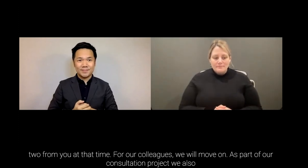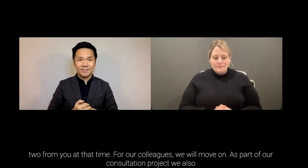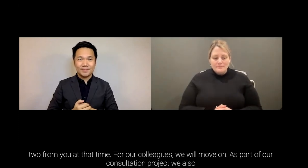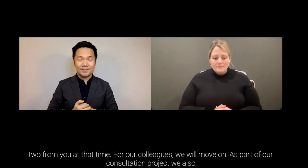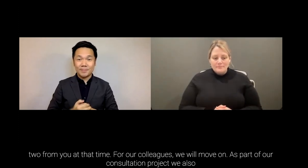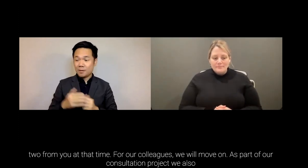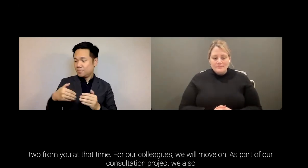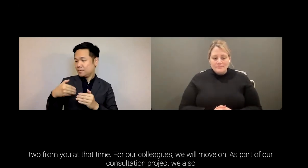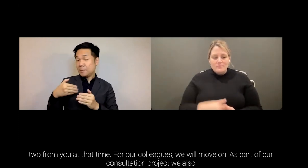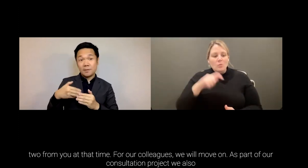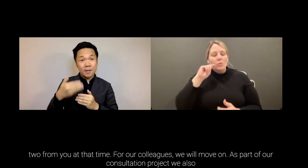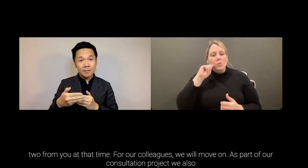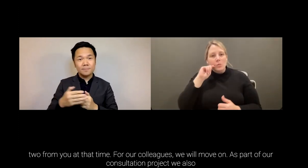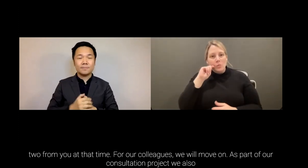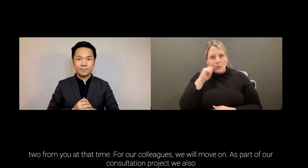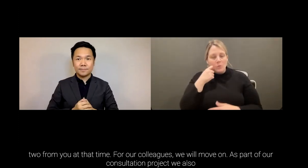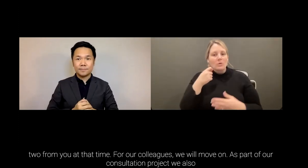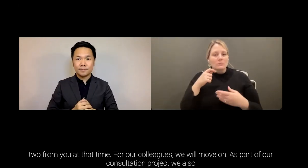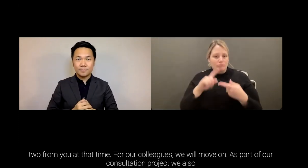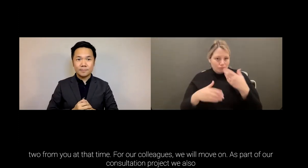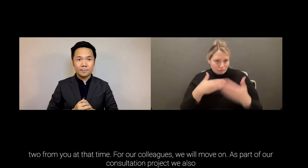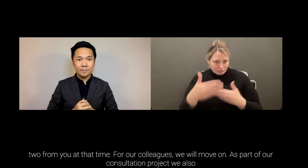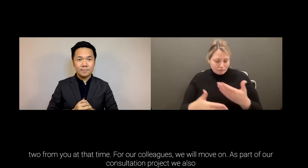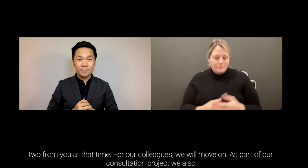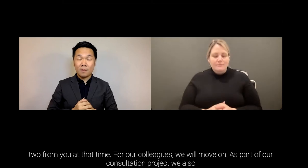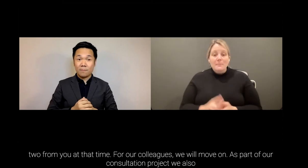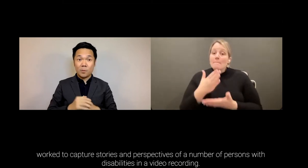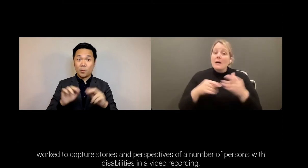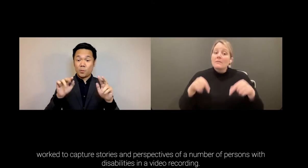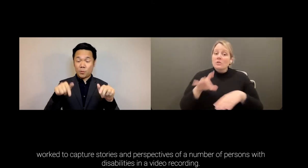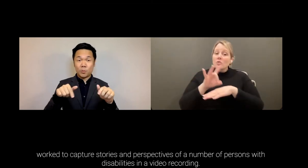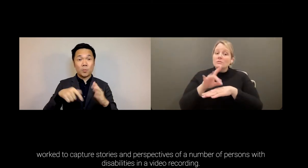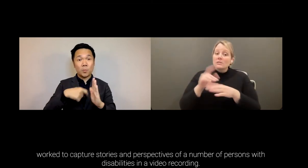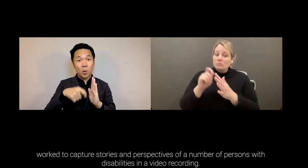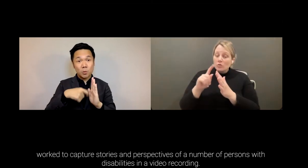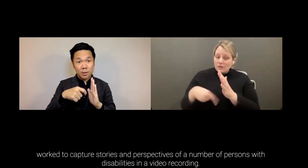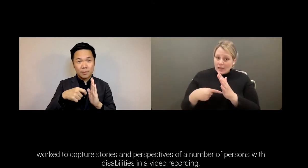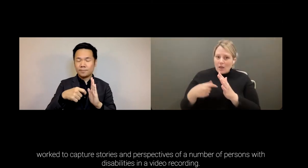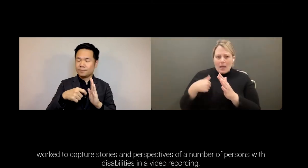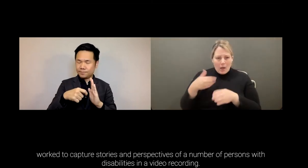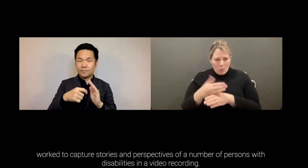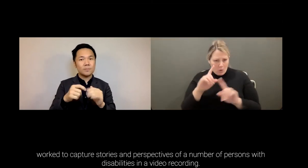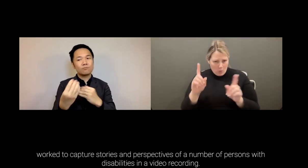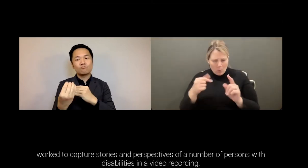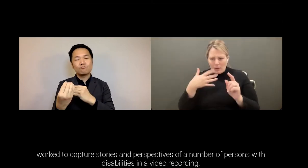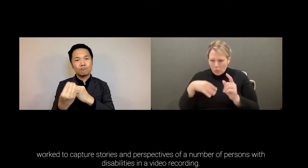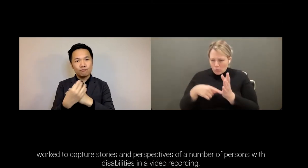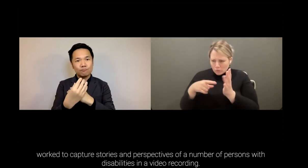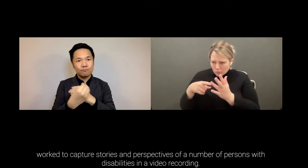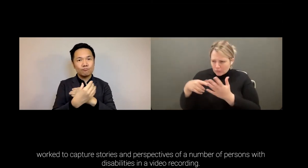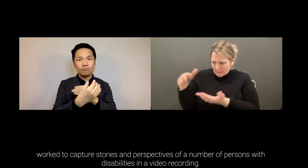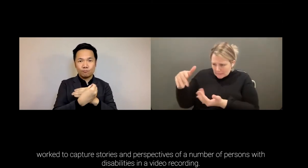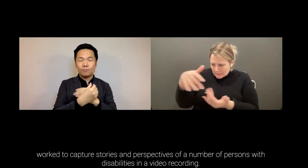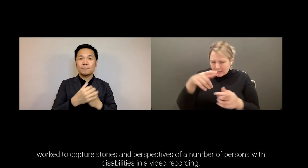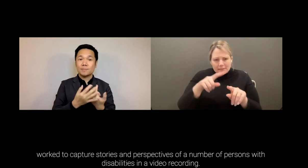move on. As part of our consultation project, we also work to capture the stories and perspectives of a number